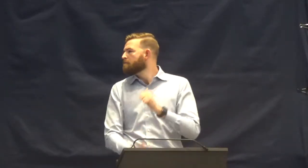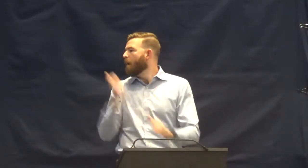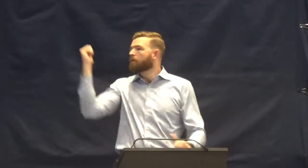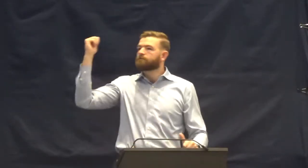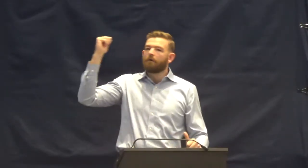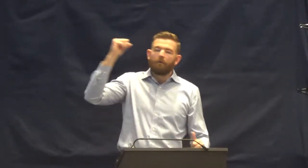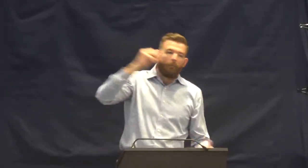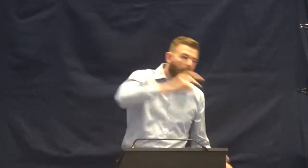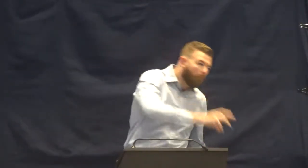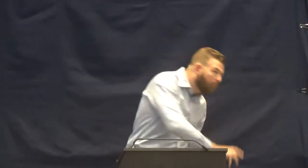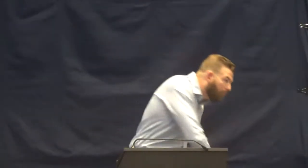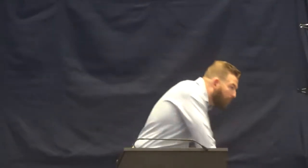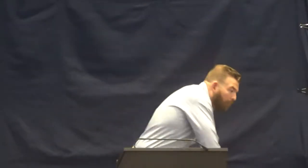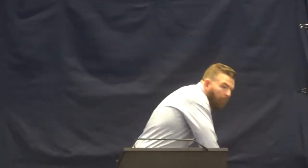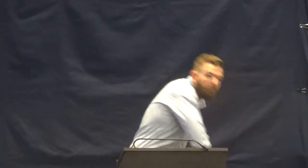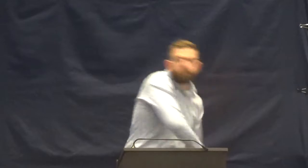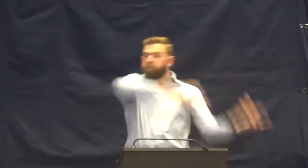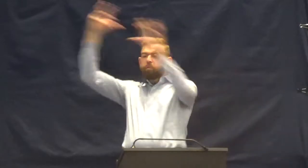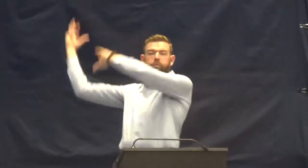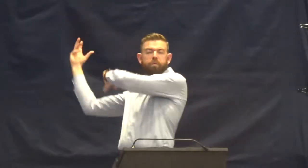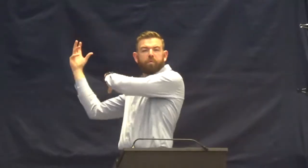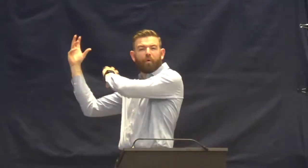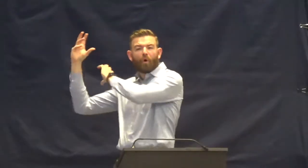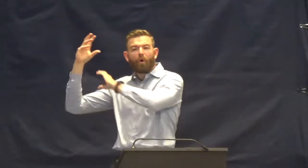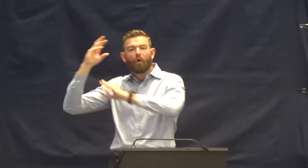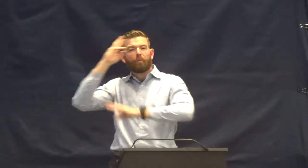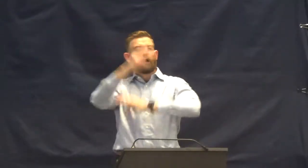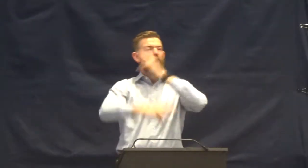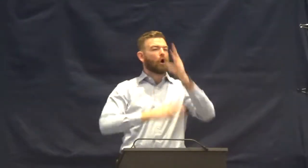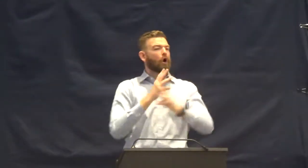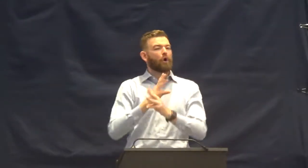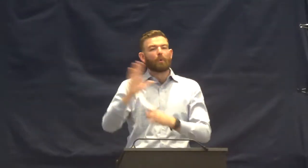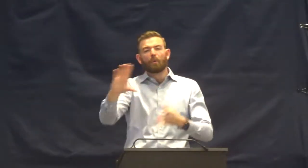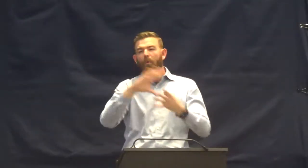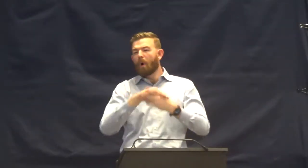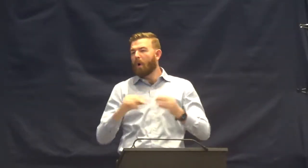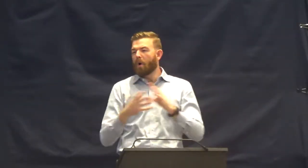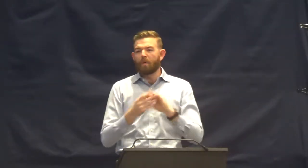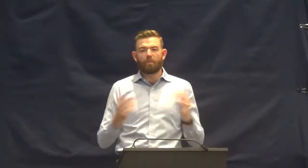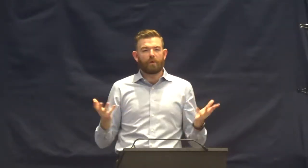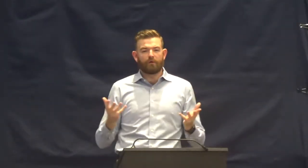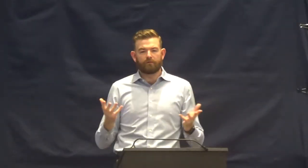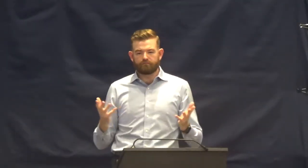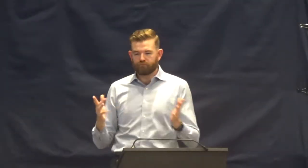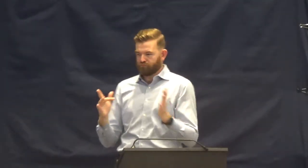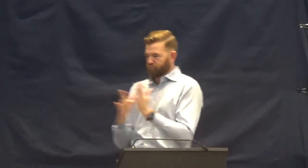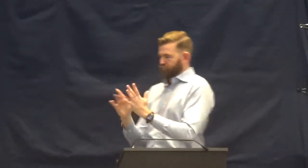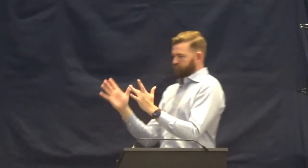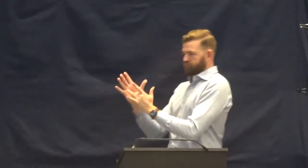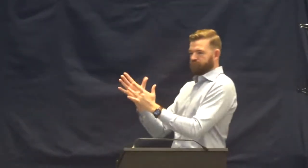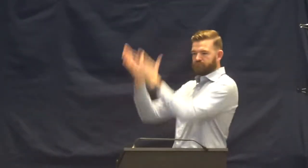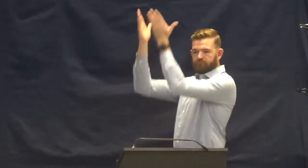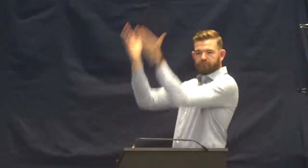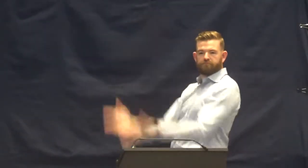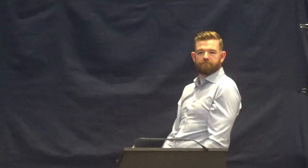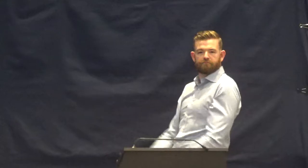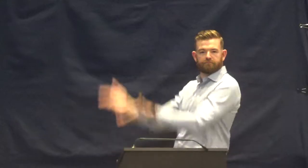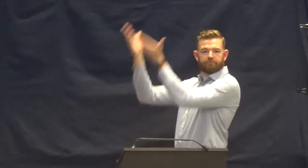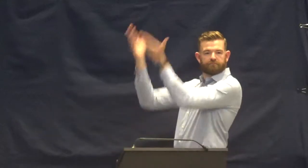have to think about Jesus' ministry. And the biggest thing that he did to interrupt the world story was